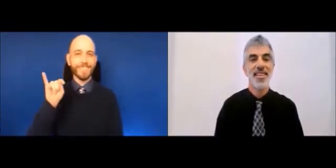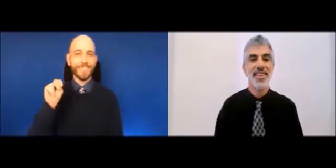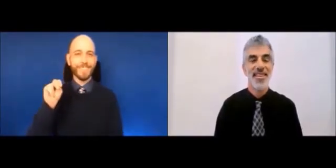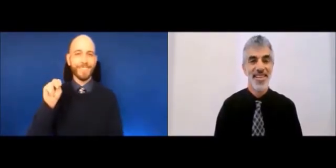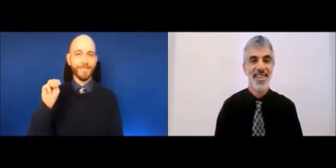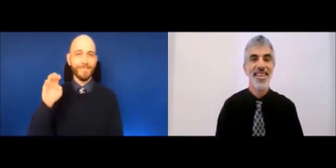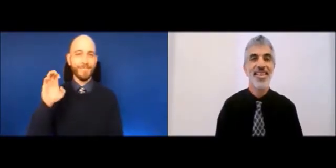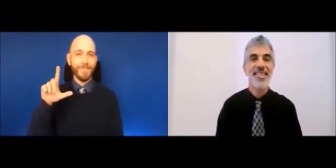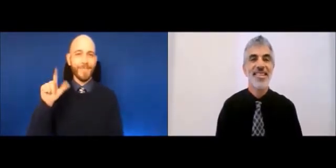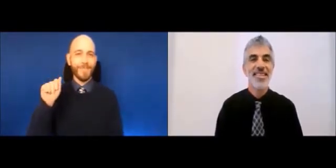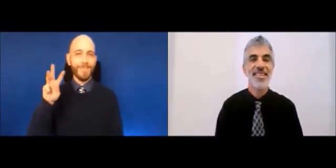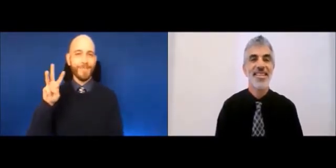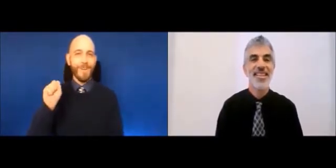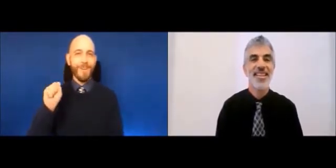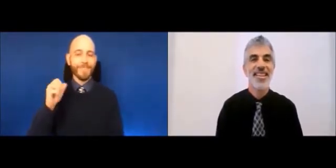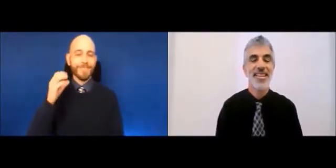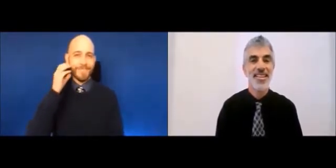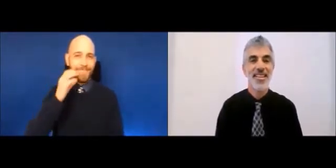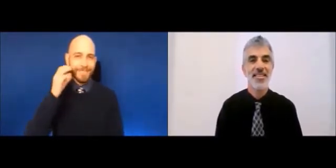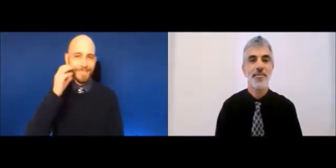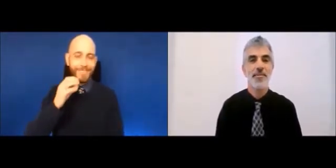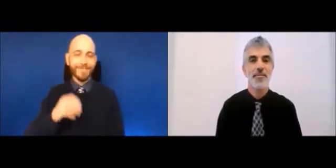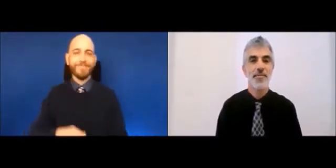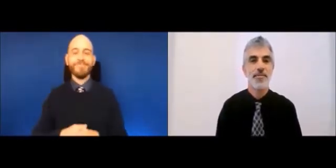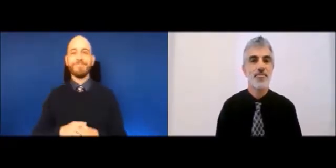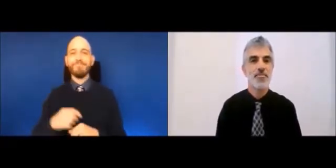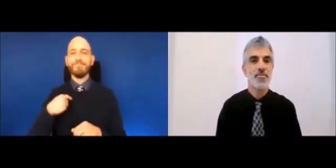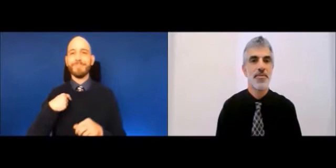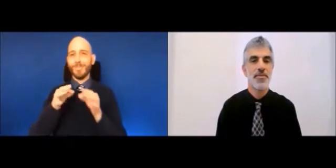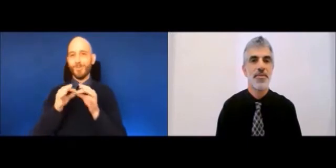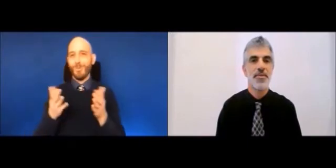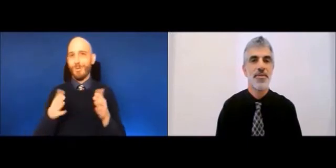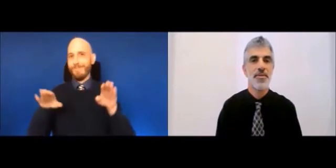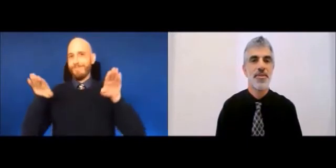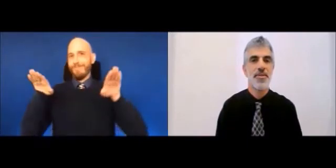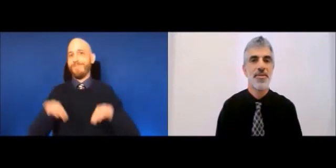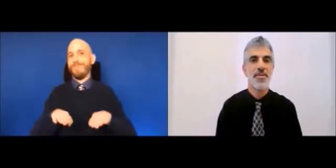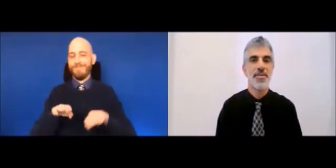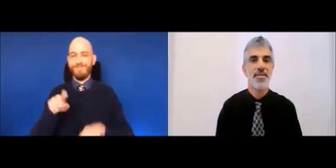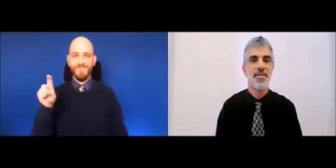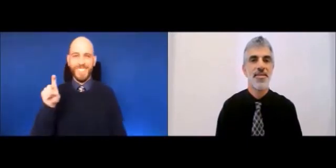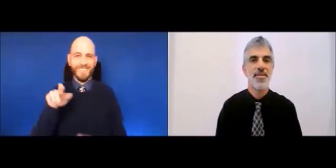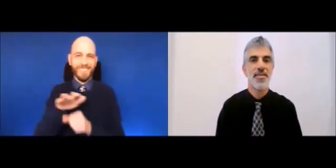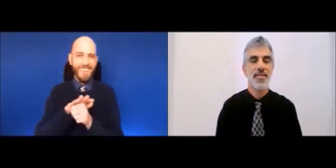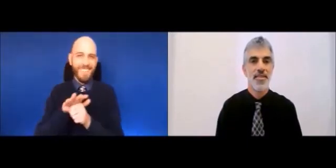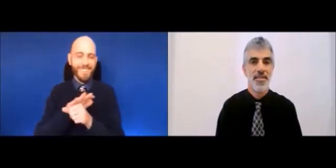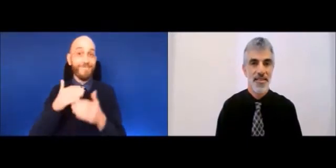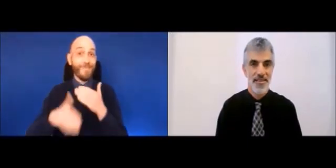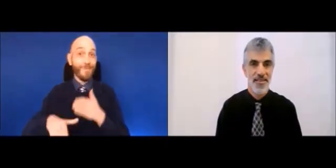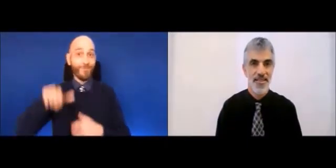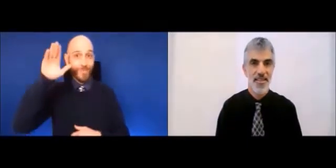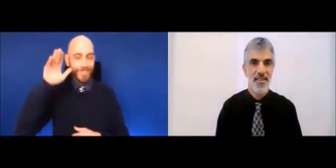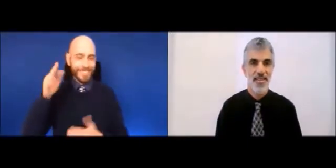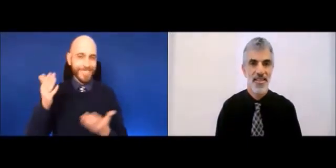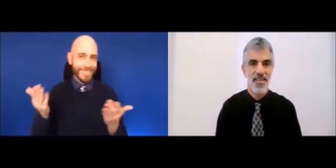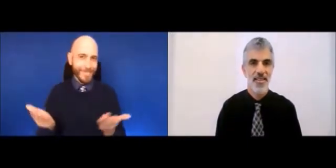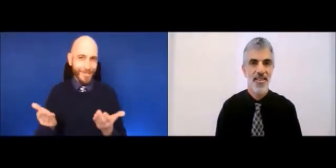Hi there, I'm Dustin McClaws. I'm an interpreter in the Valley. I was born and raised in the Phoenix